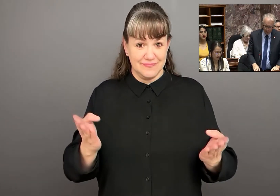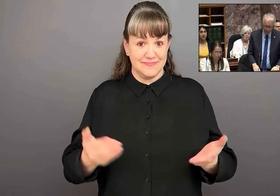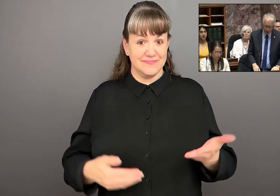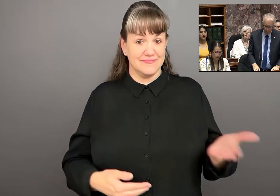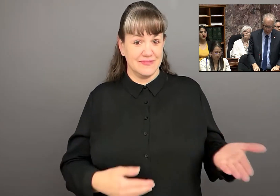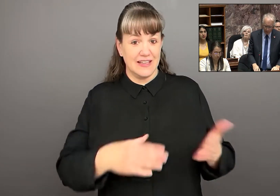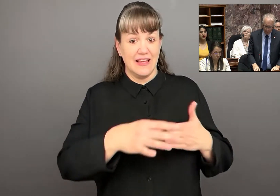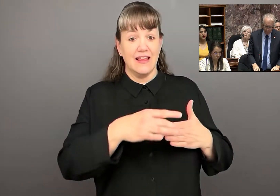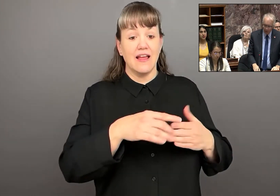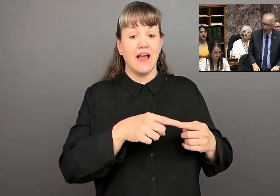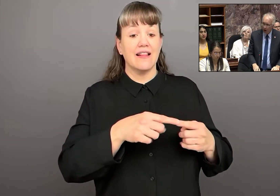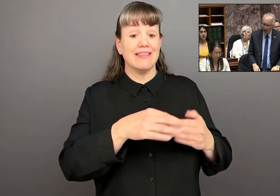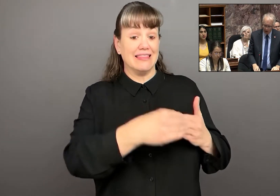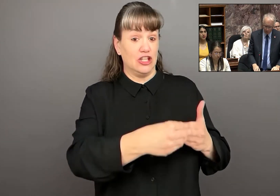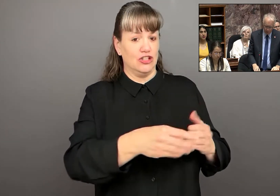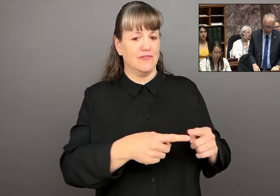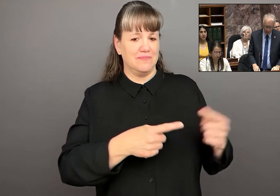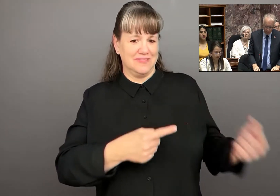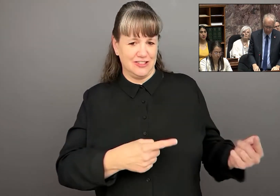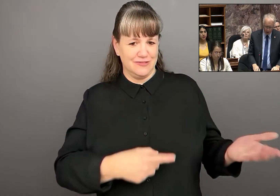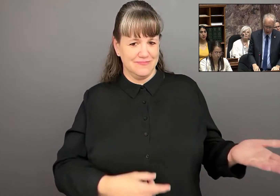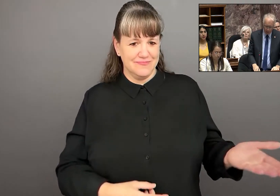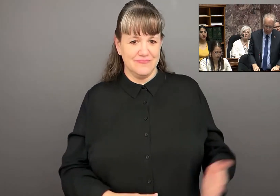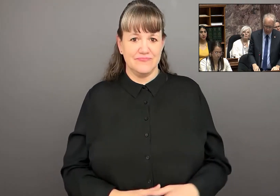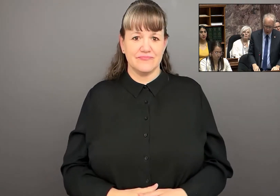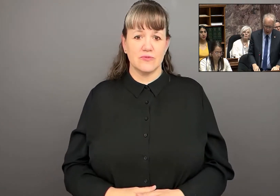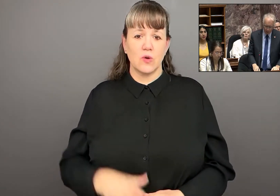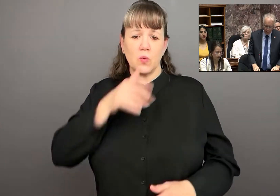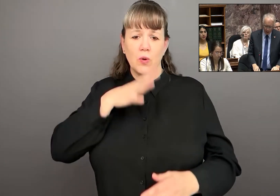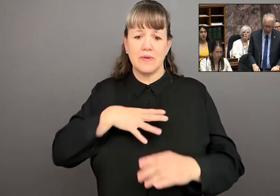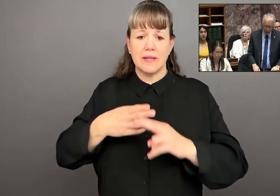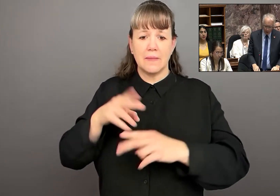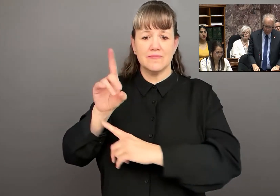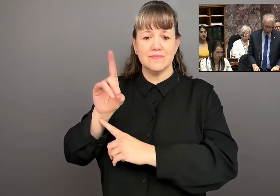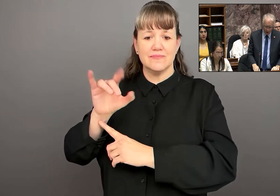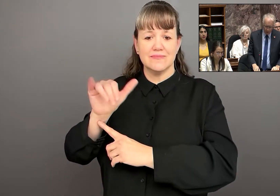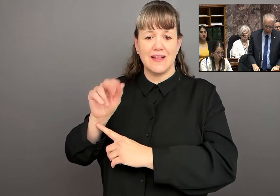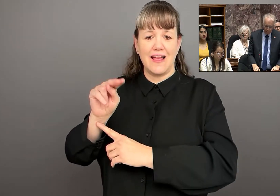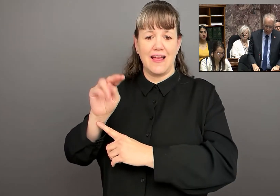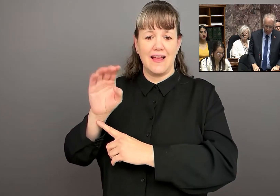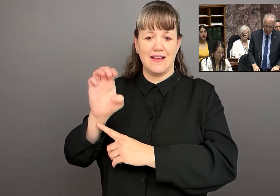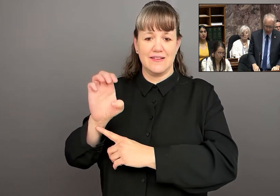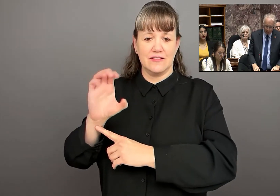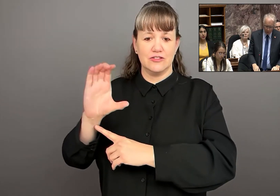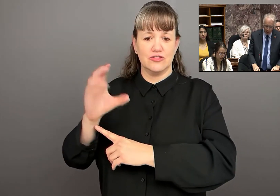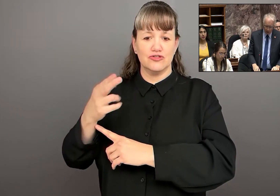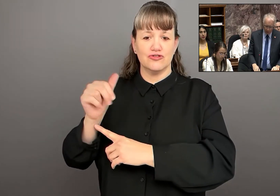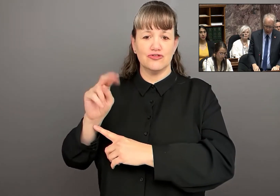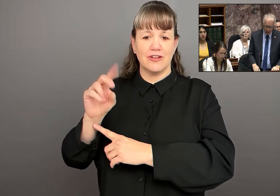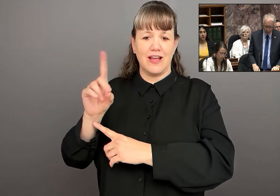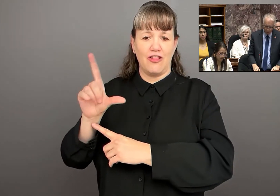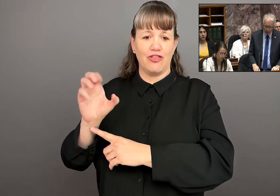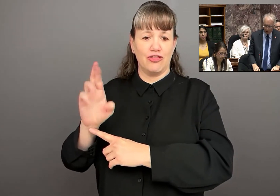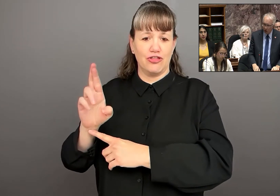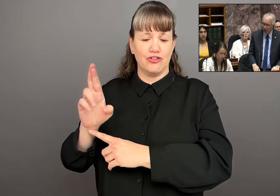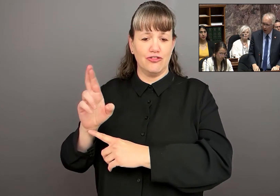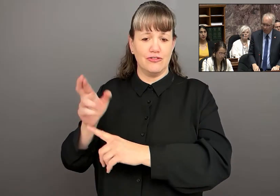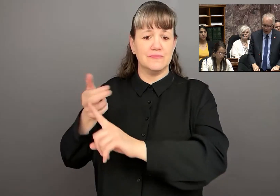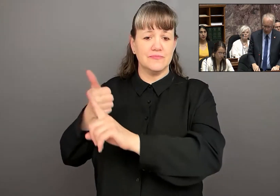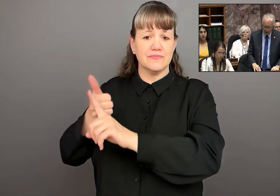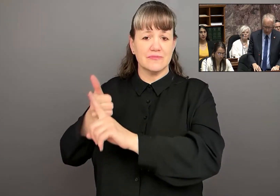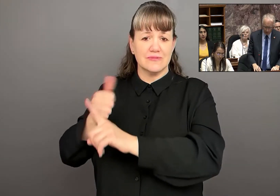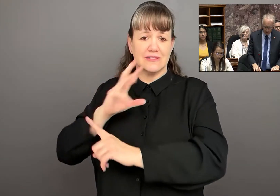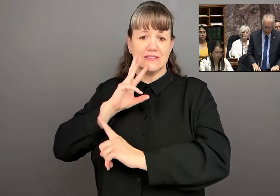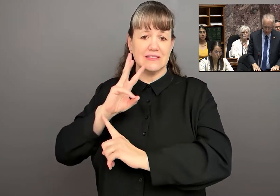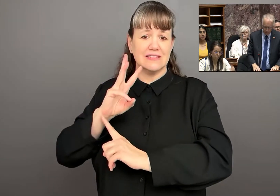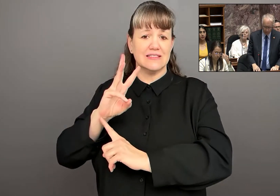was a 60-year-old mother, a Canucks fan, and someone who had spent years trying to find safety while living with addiction and